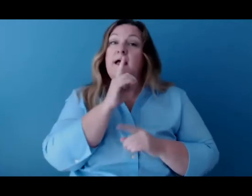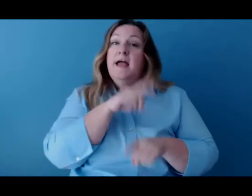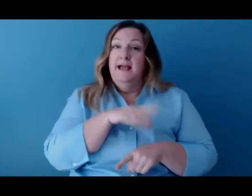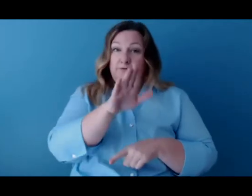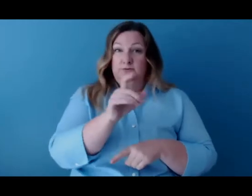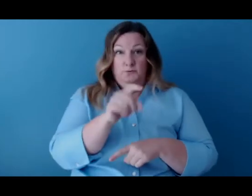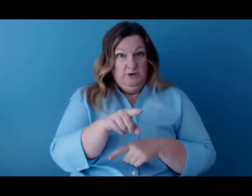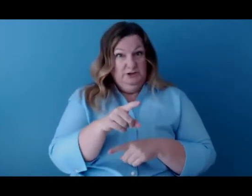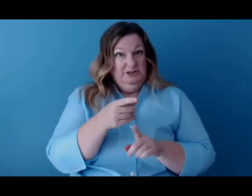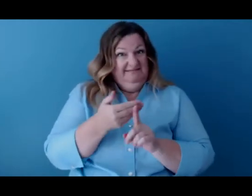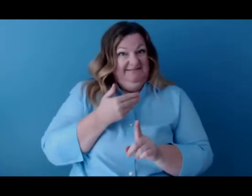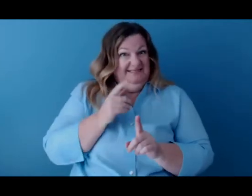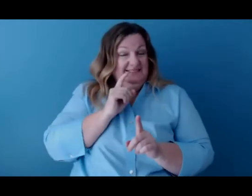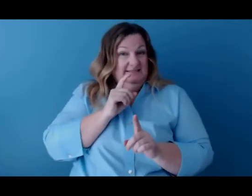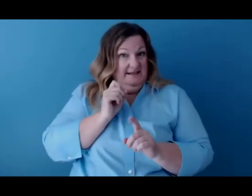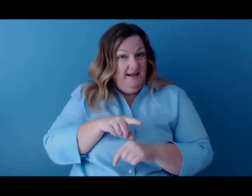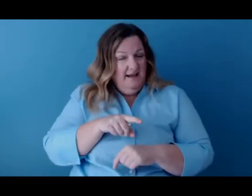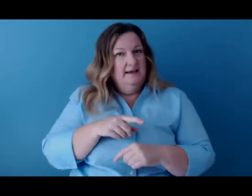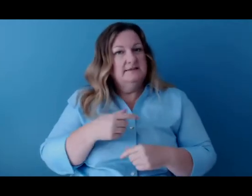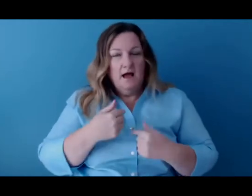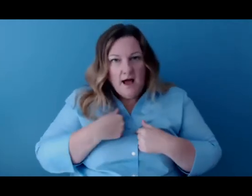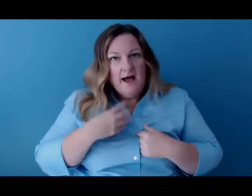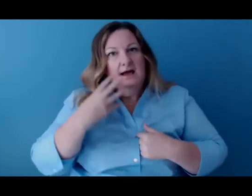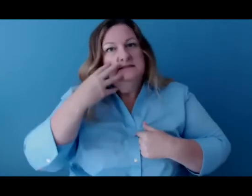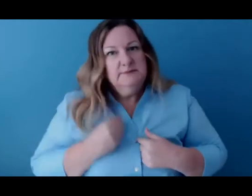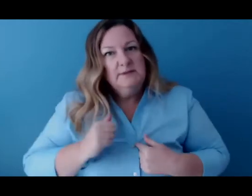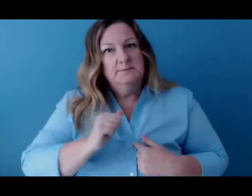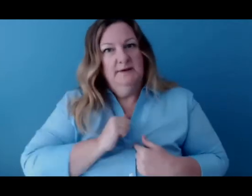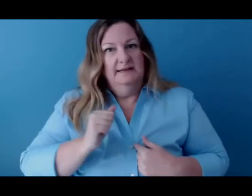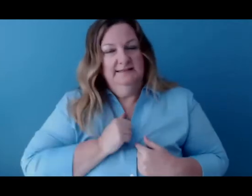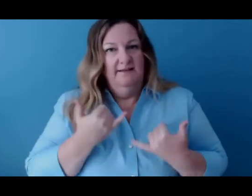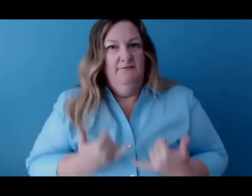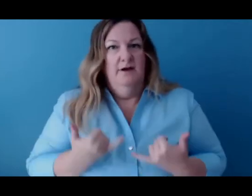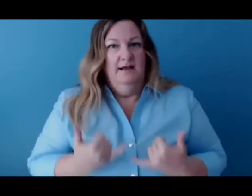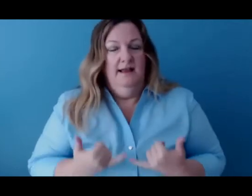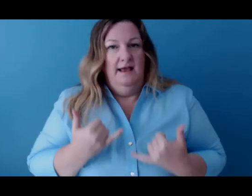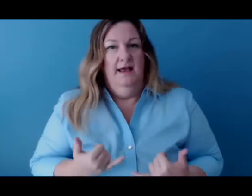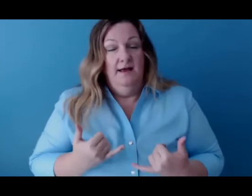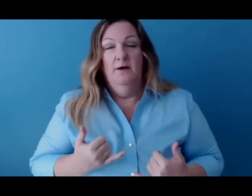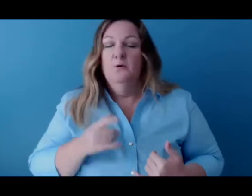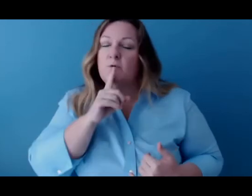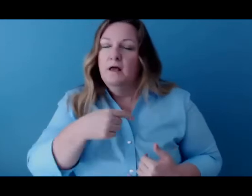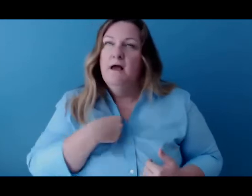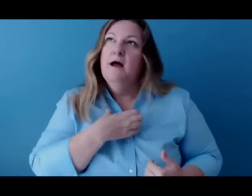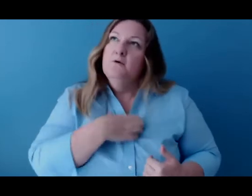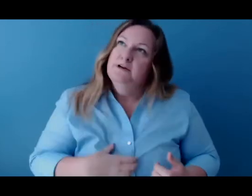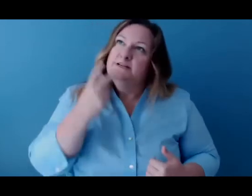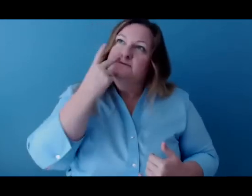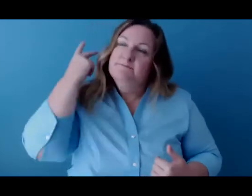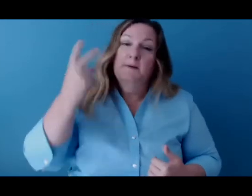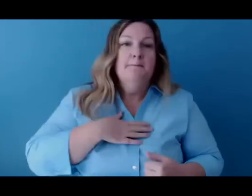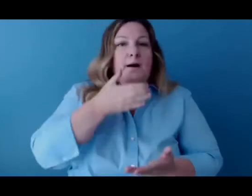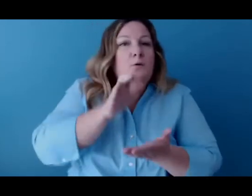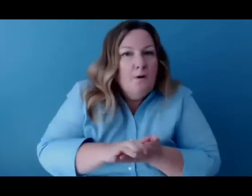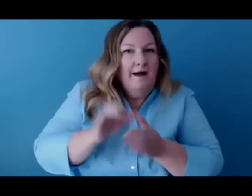now. Hindsight 2020, I should have had my wife come on this Zoom chat. She would have been much more equipped to answer this